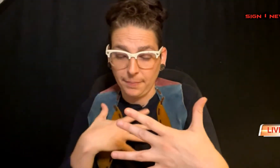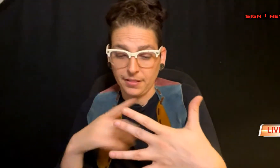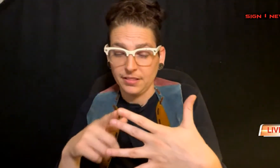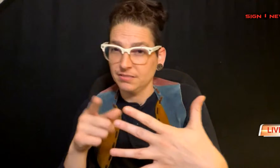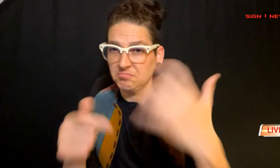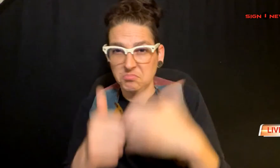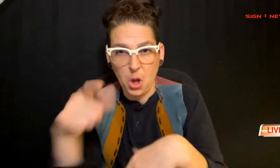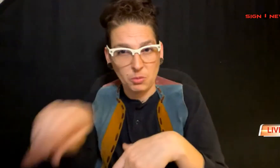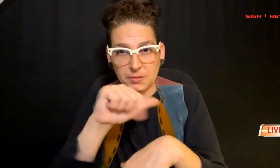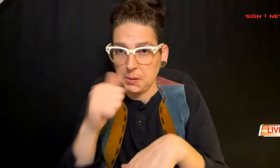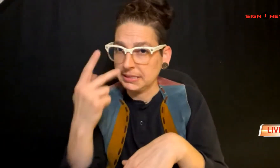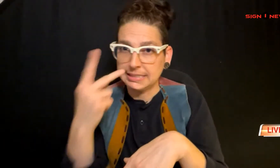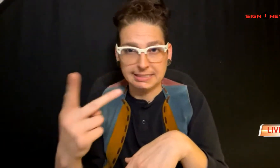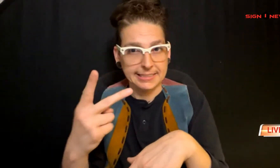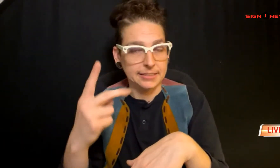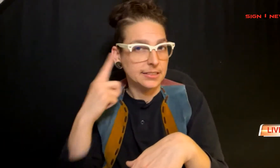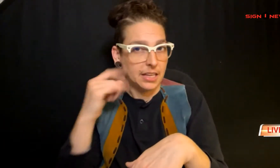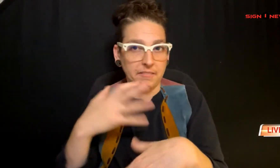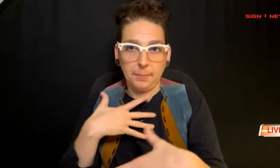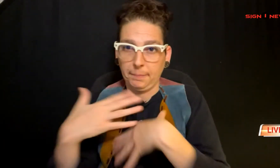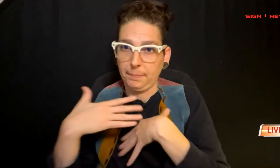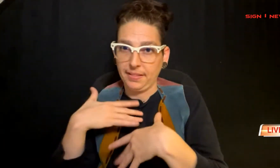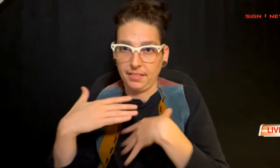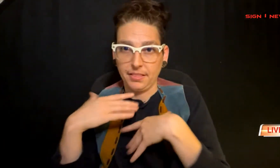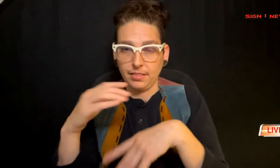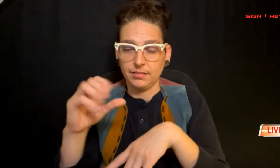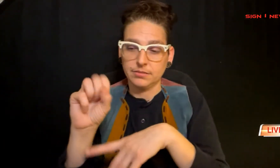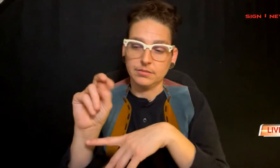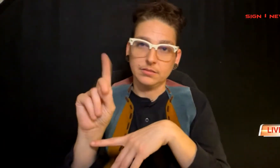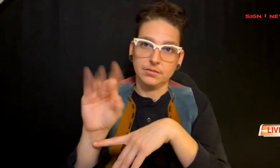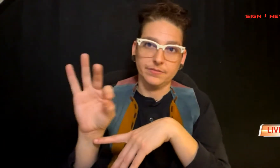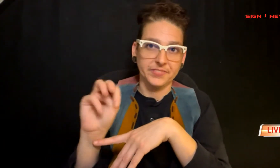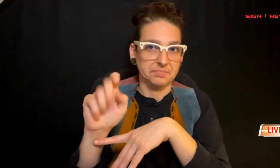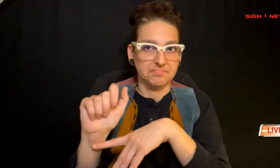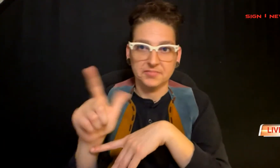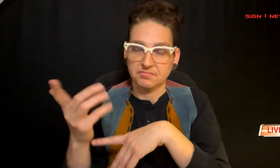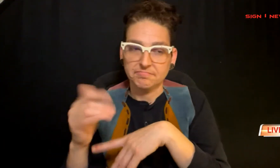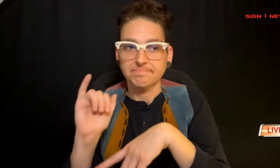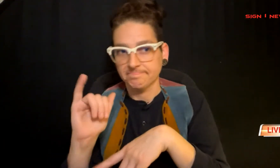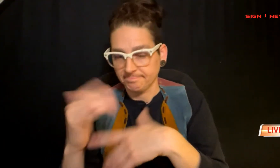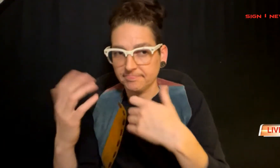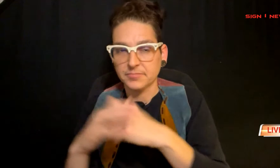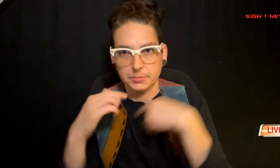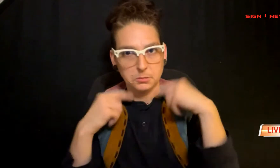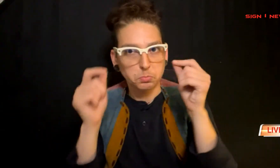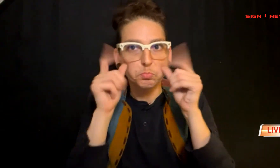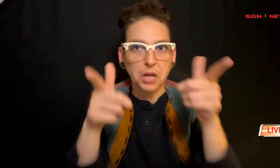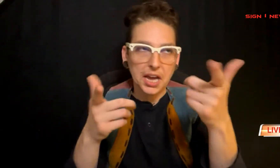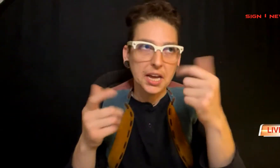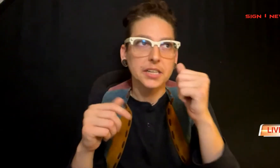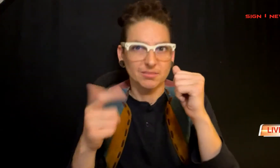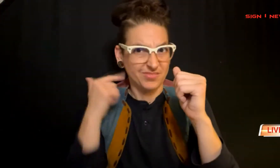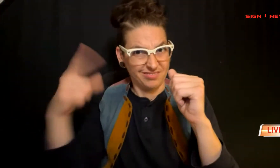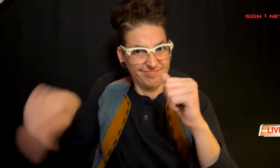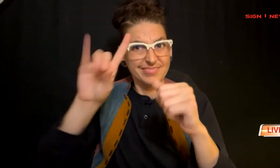So there was a Quiet Place, Sound of Metal. Most of you had not seen The Sound of Metal or The Simpsons. I'm